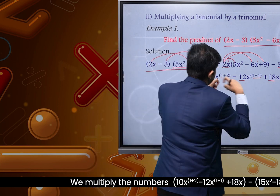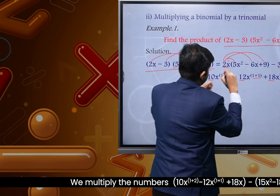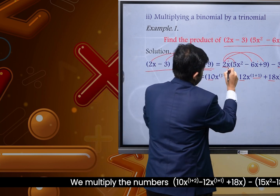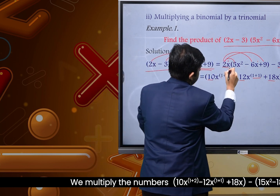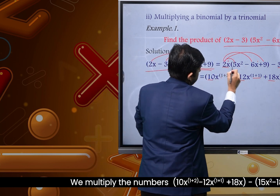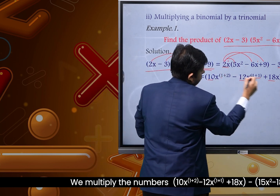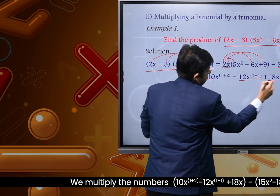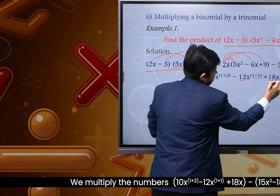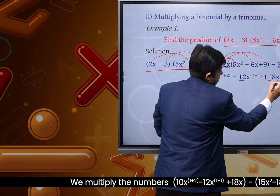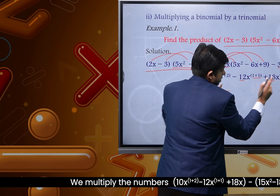into x,